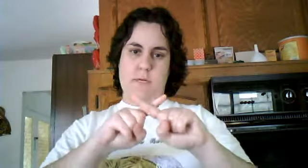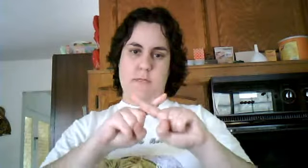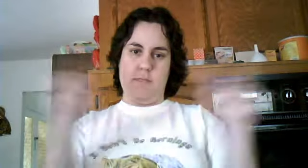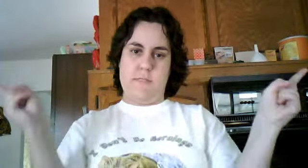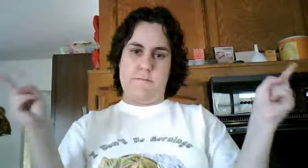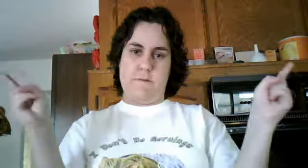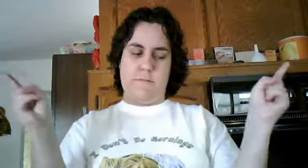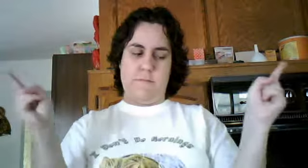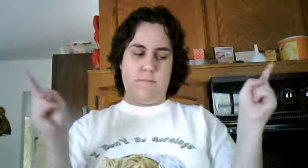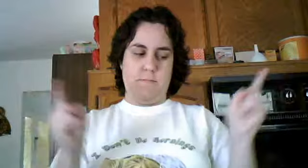Different.